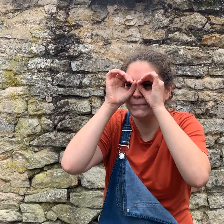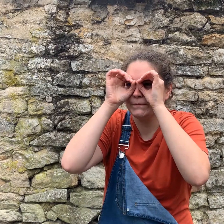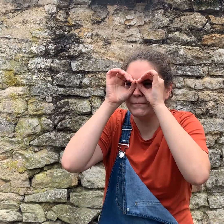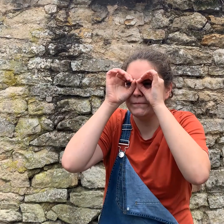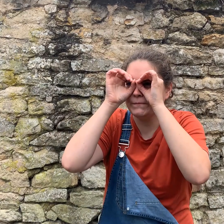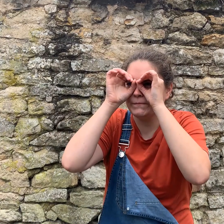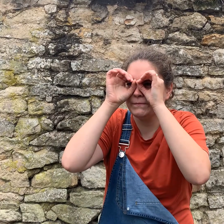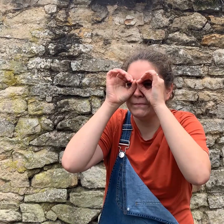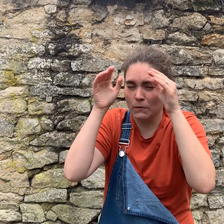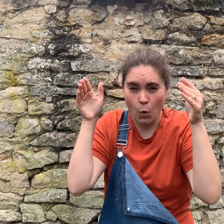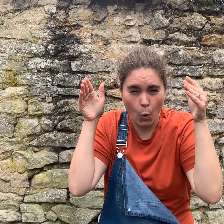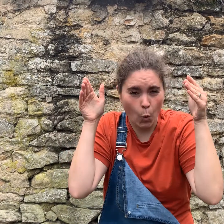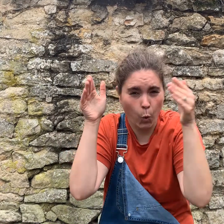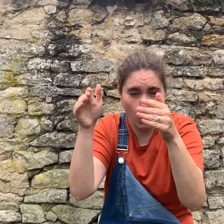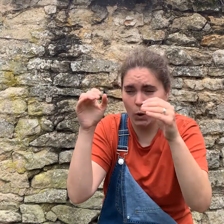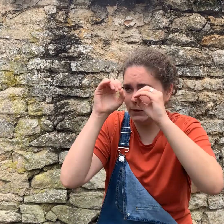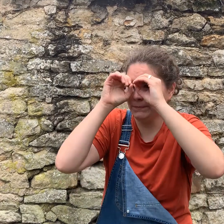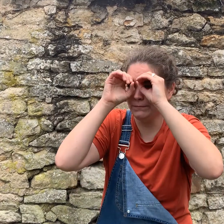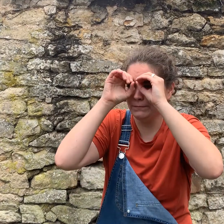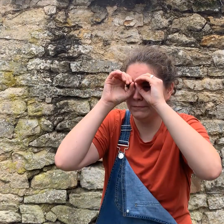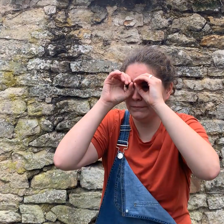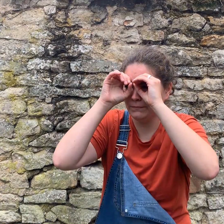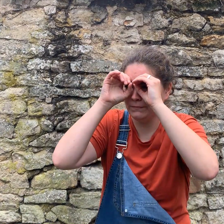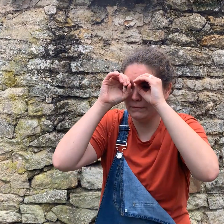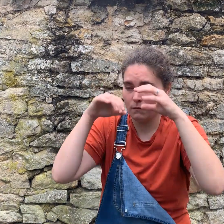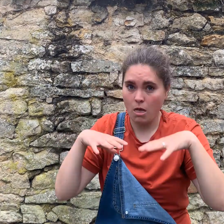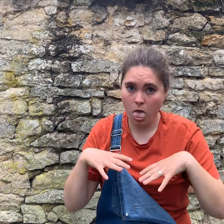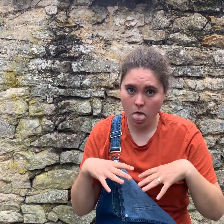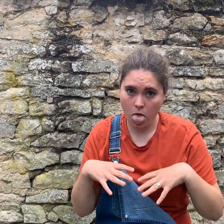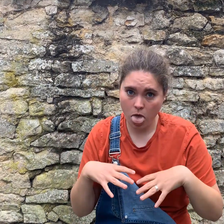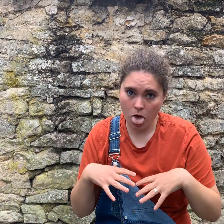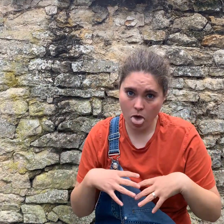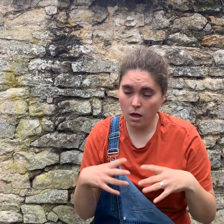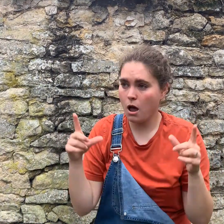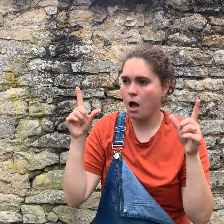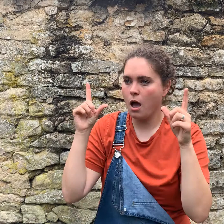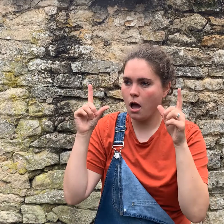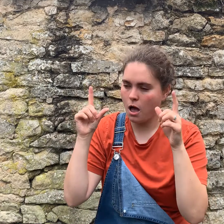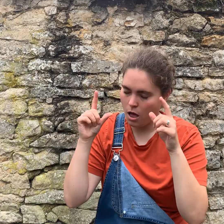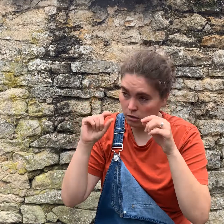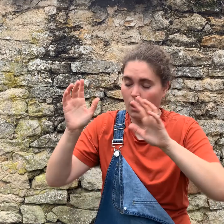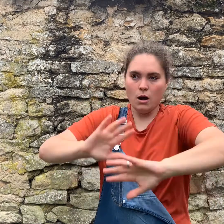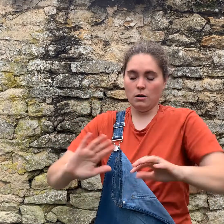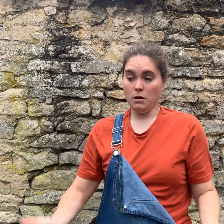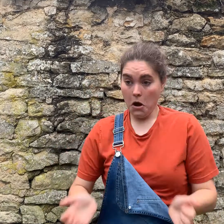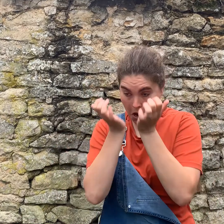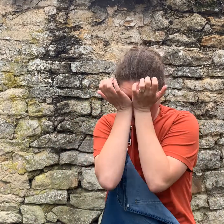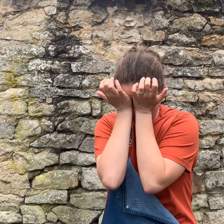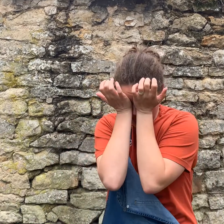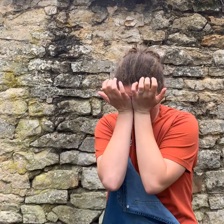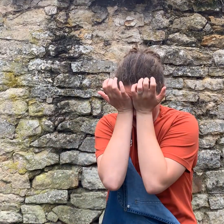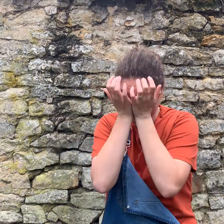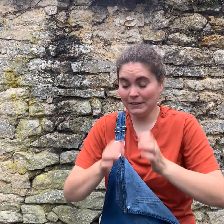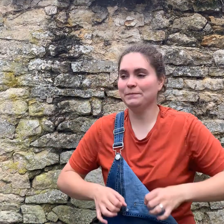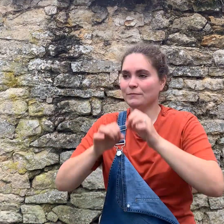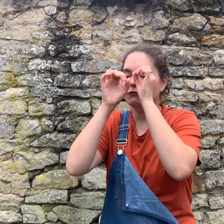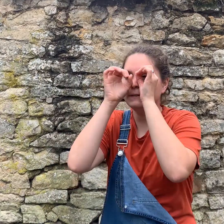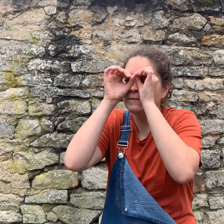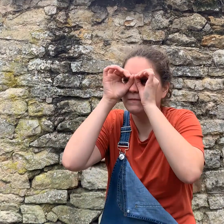my binoculars to really carefully see, really through the gap. And I was starting to get a bit tired and I had to wake myself up a bit,